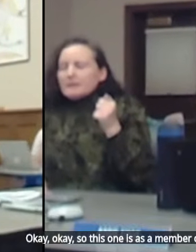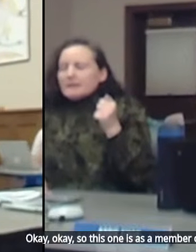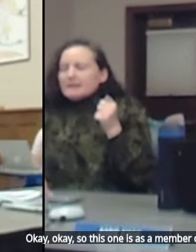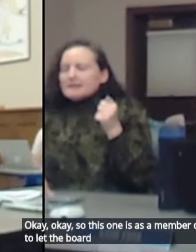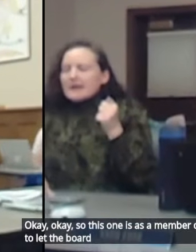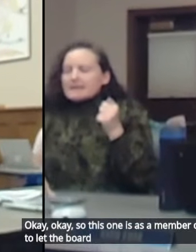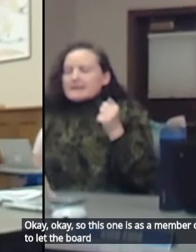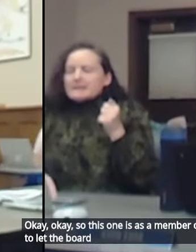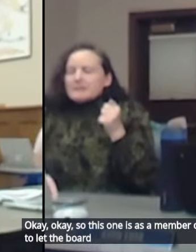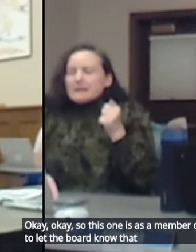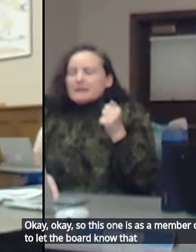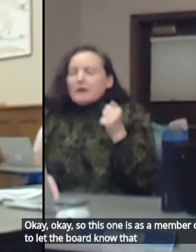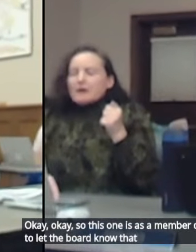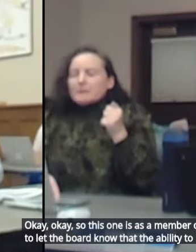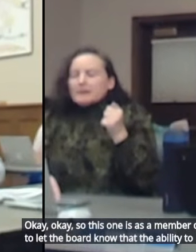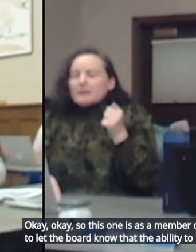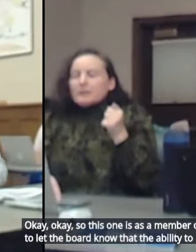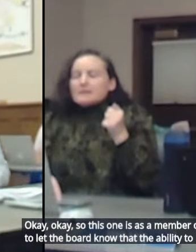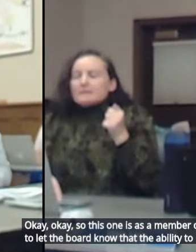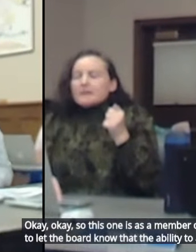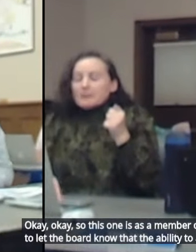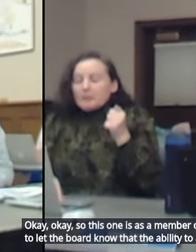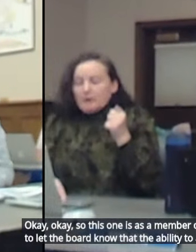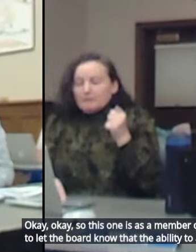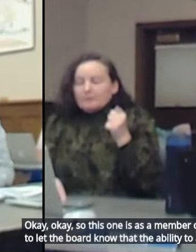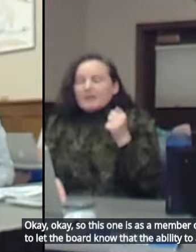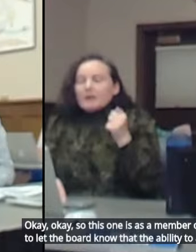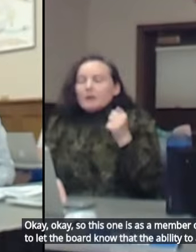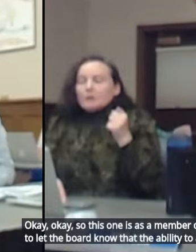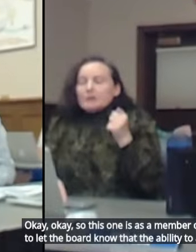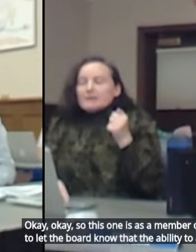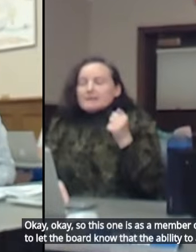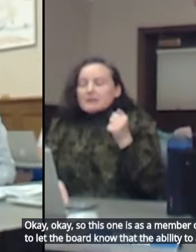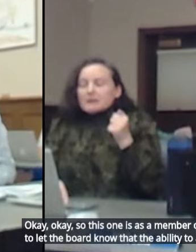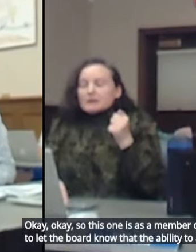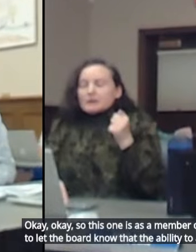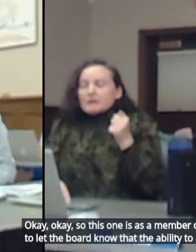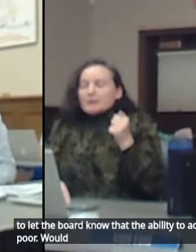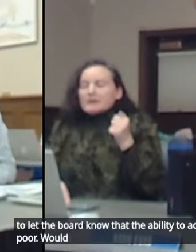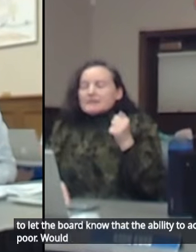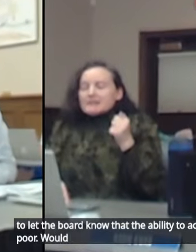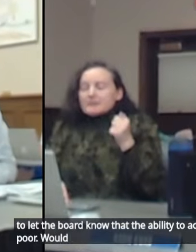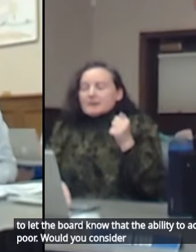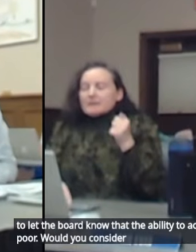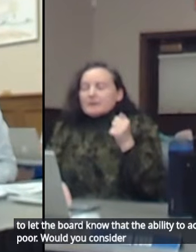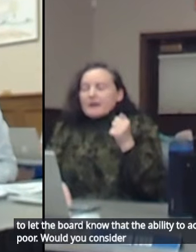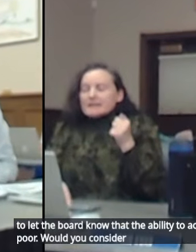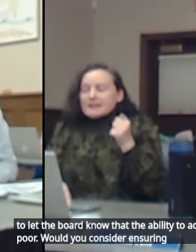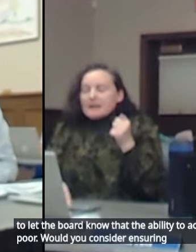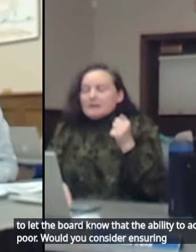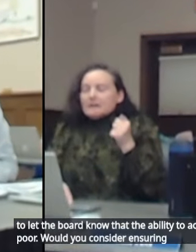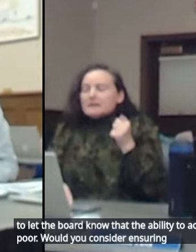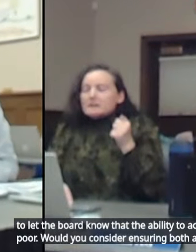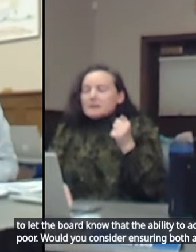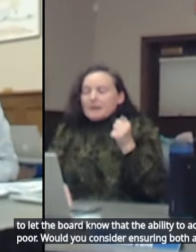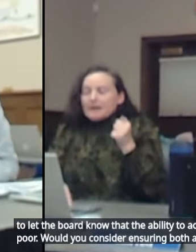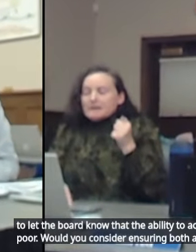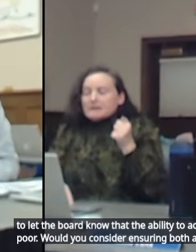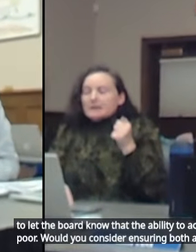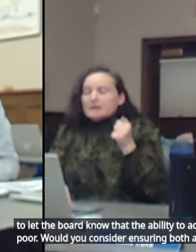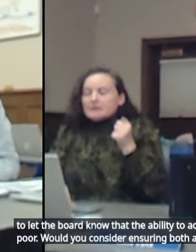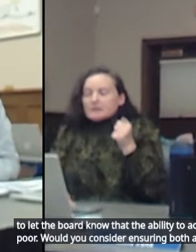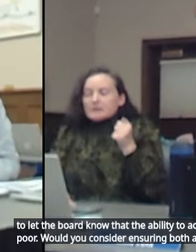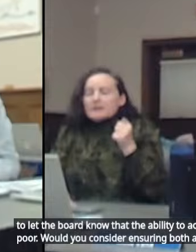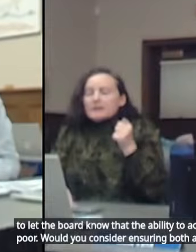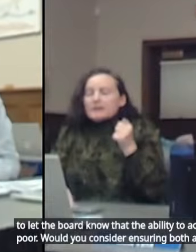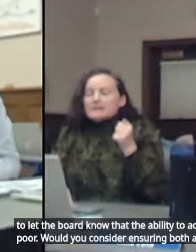know that the ability to access this meeting audibly was very poor. Would you consider ensuring both accessibility for ASL is